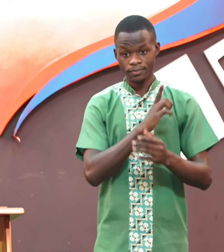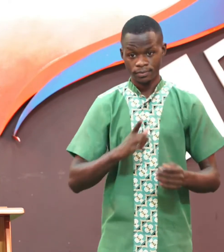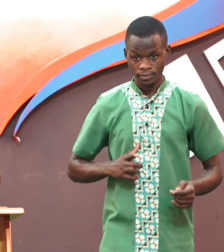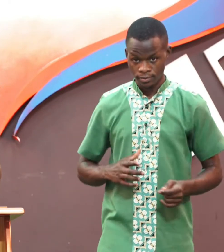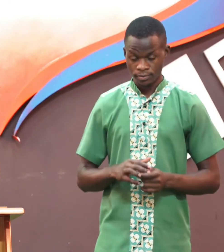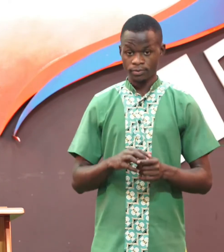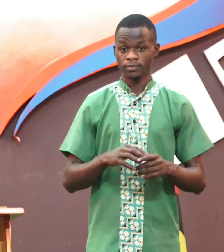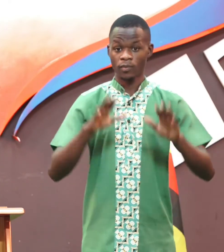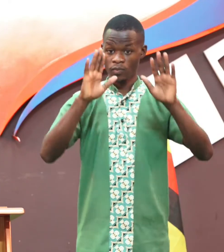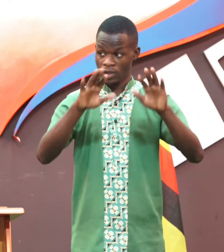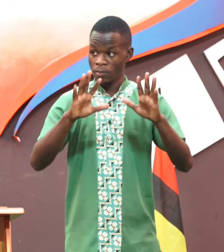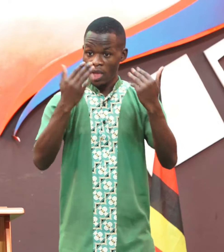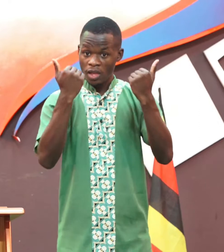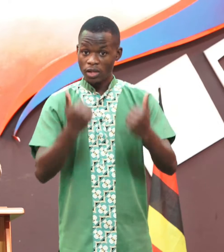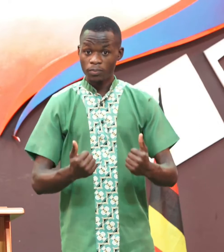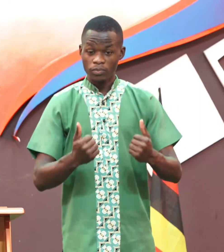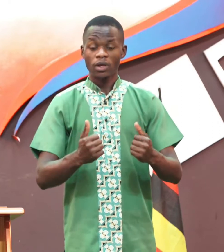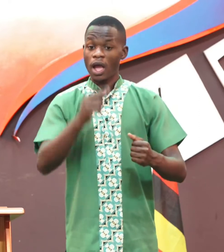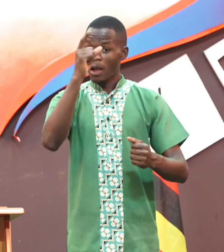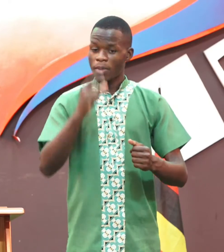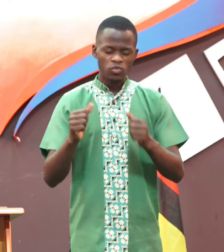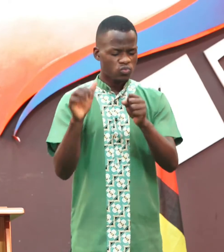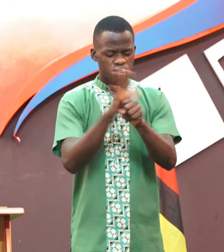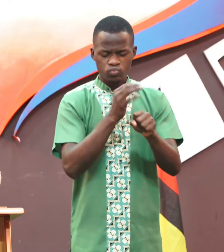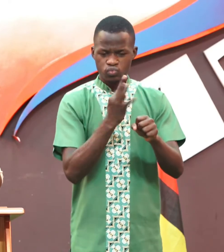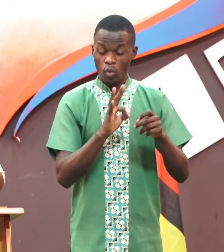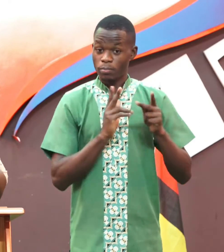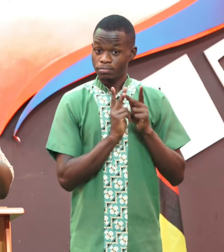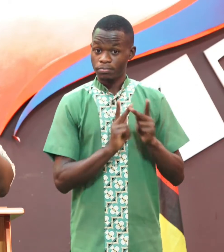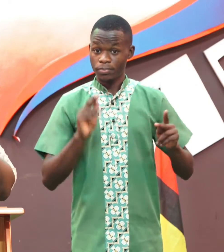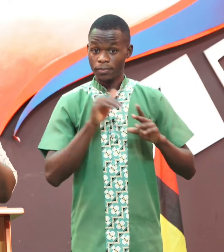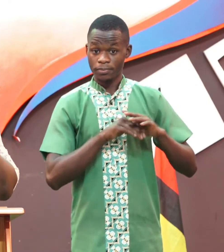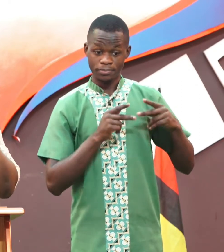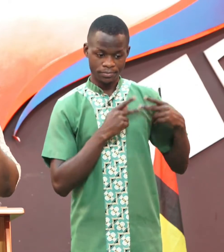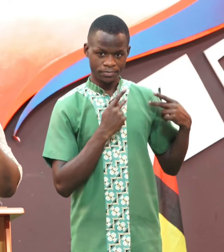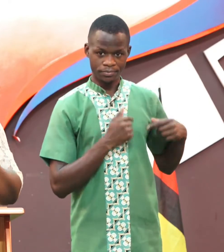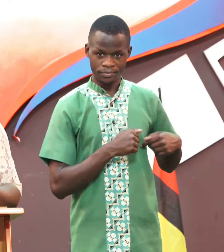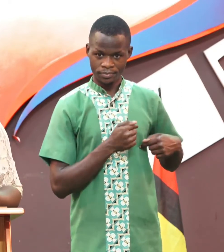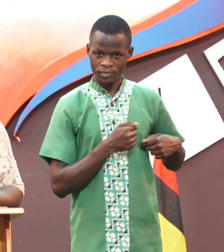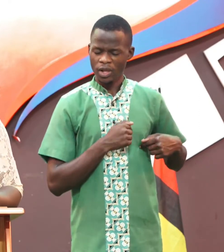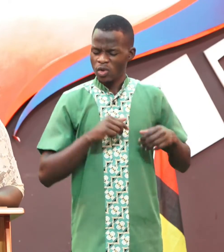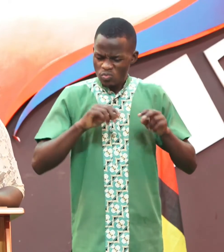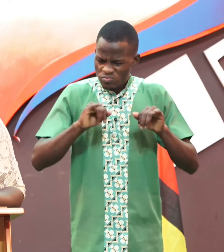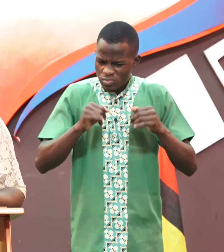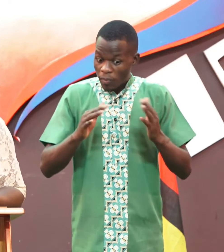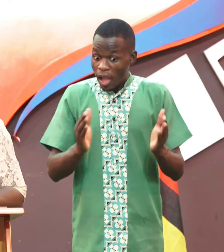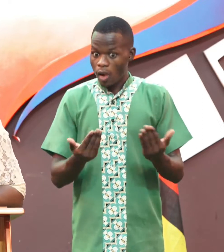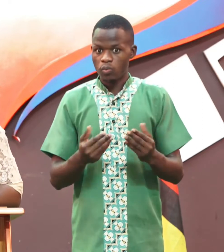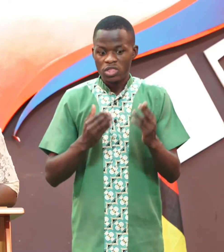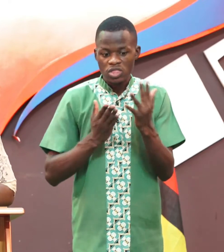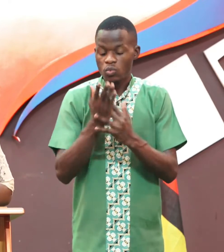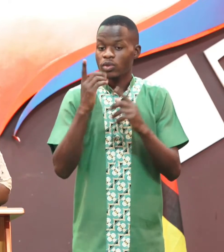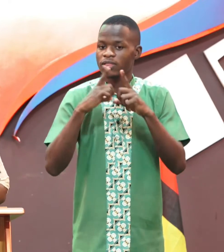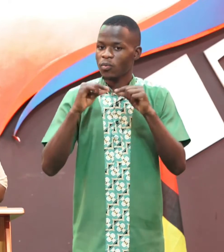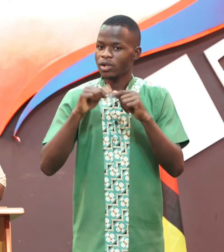Amen. Emirembe omuntu alina emirembe mu mutima gwe. A person who has peace within their heart. Omutestingira ku bigambo byayogera. You can test them on the words